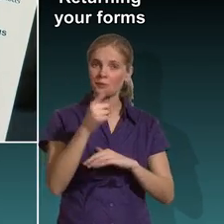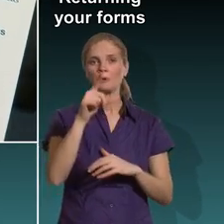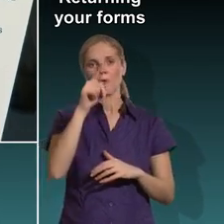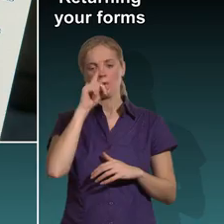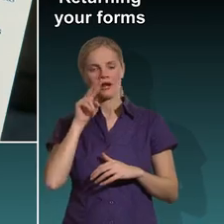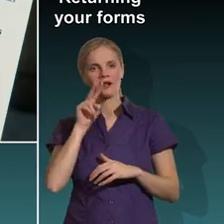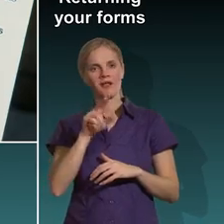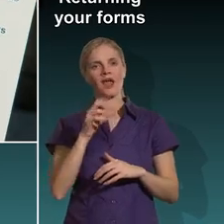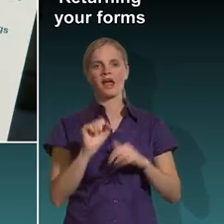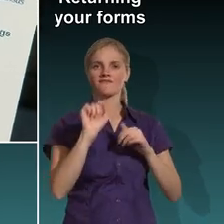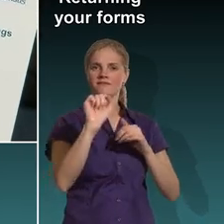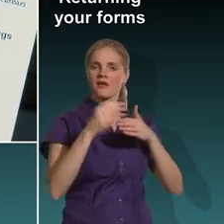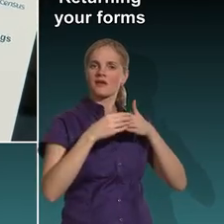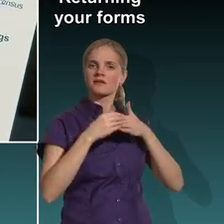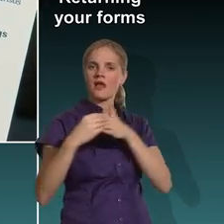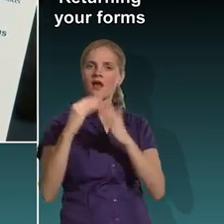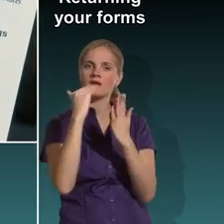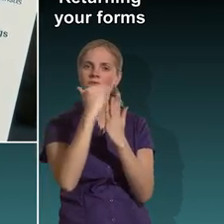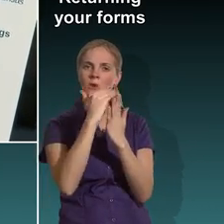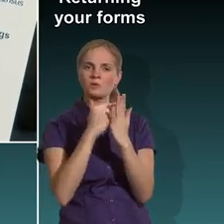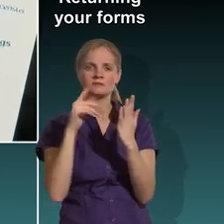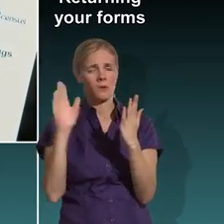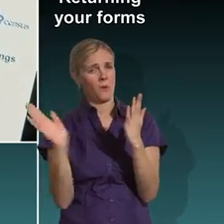Also, you can refer to your guide notes.